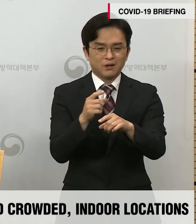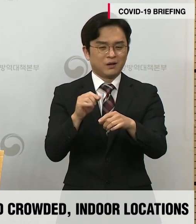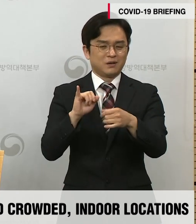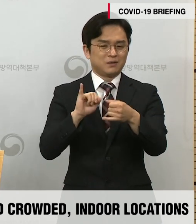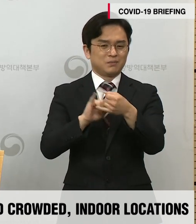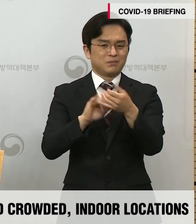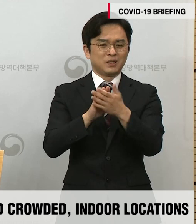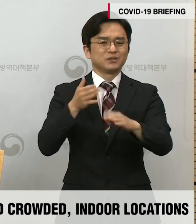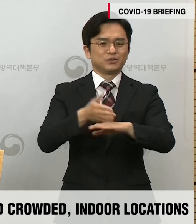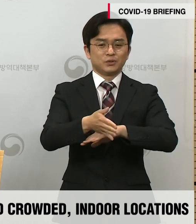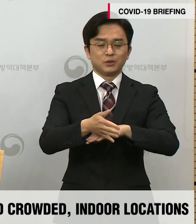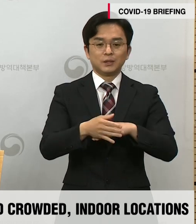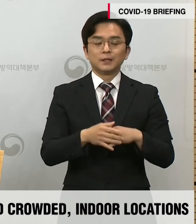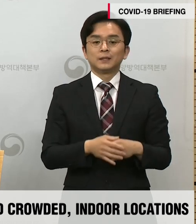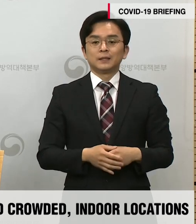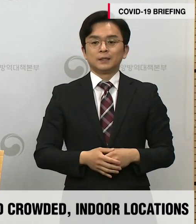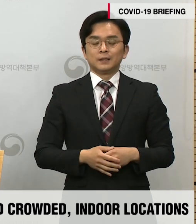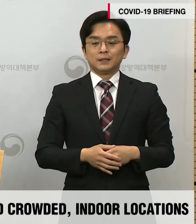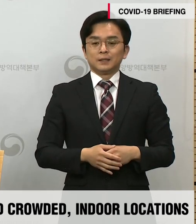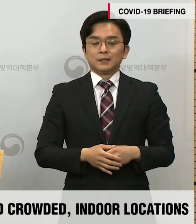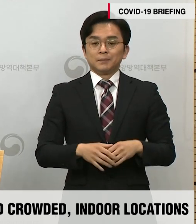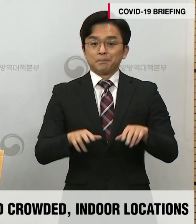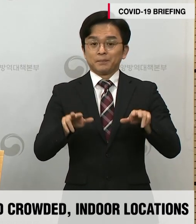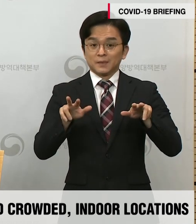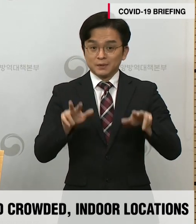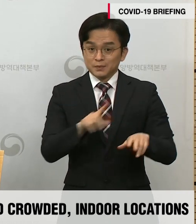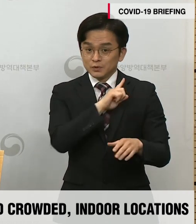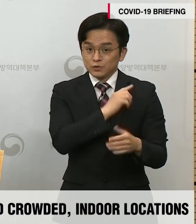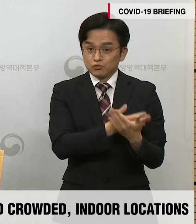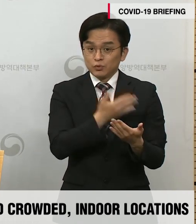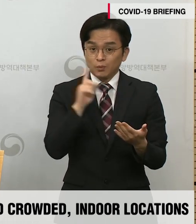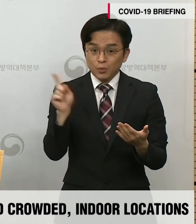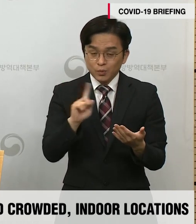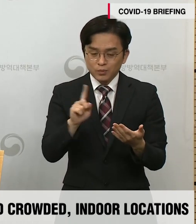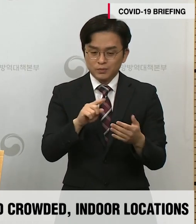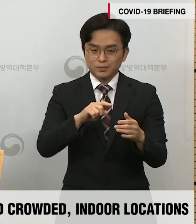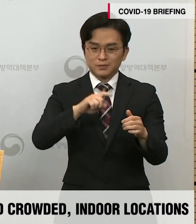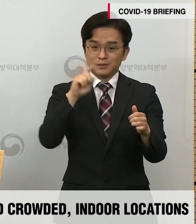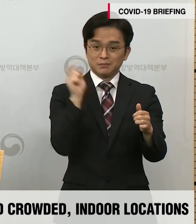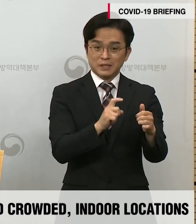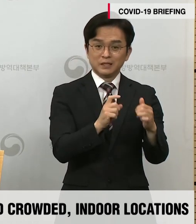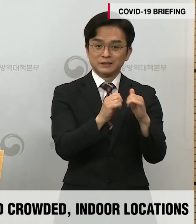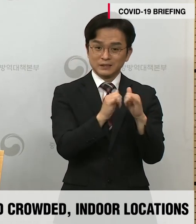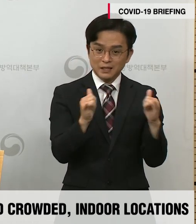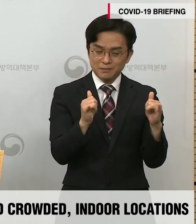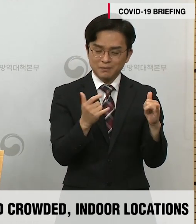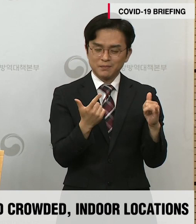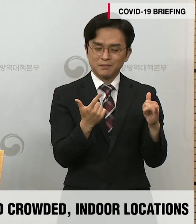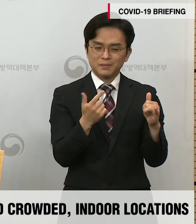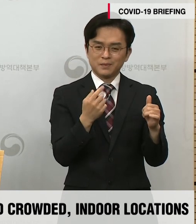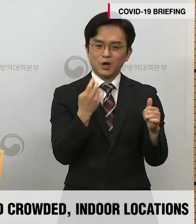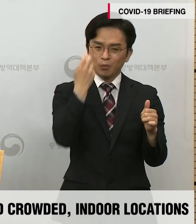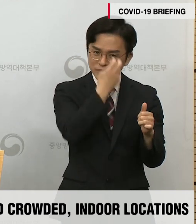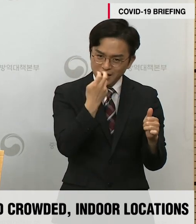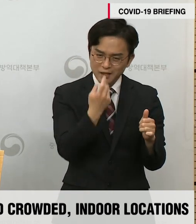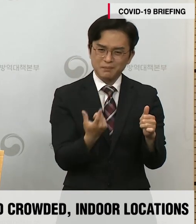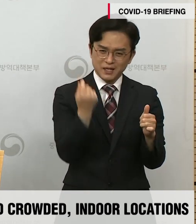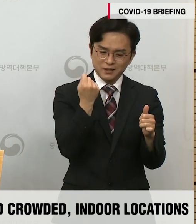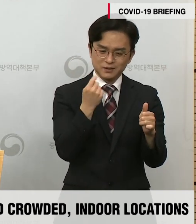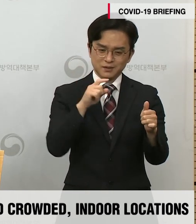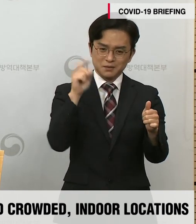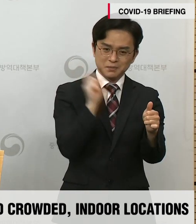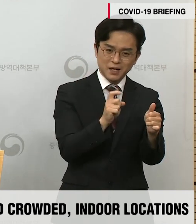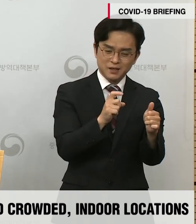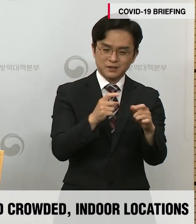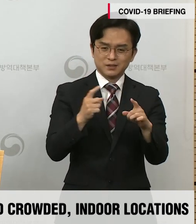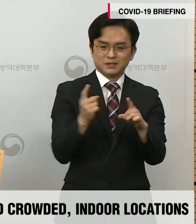further patients. Right now, it is not a time for us to judge what is right or wrong, but we need